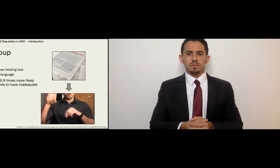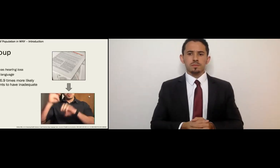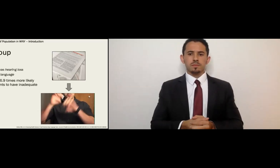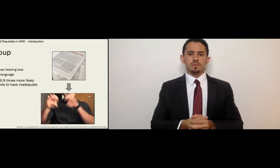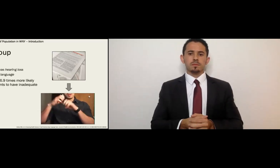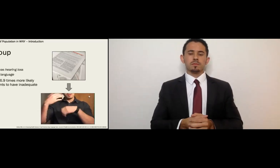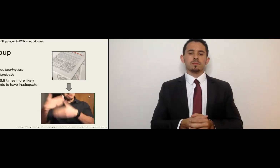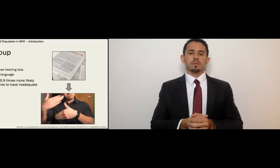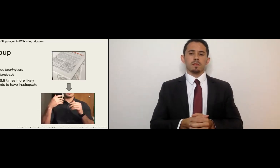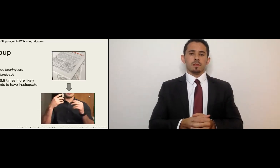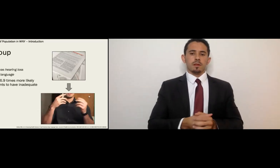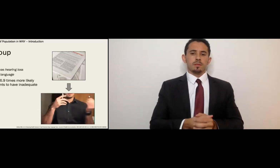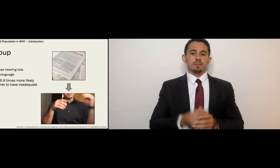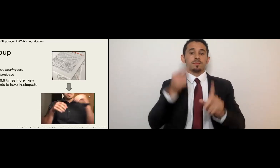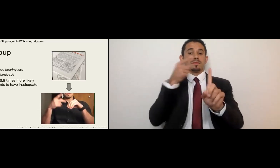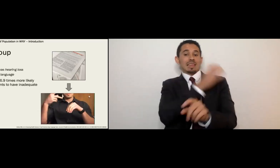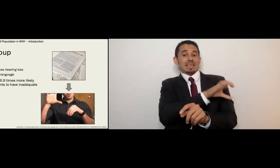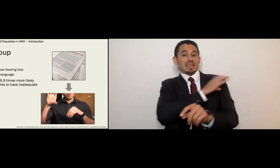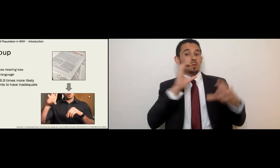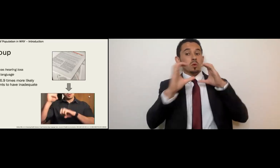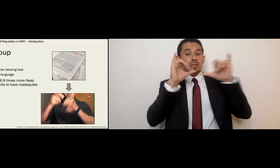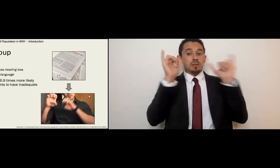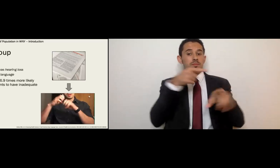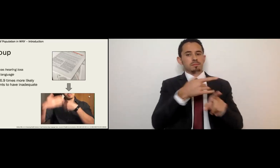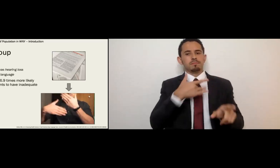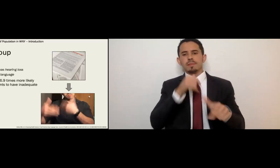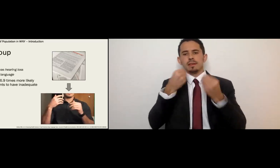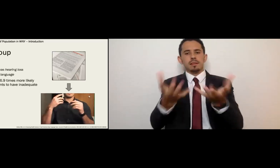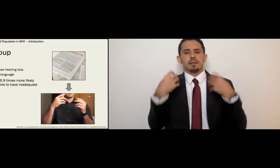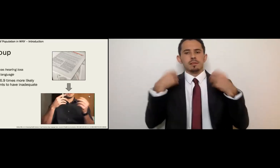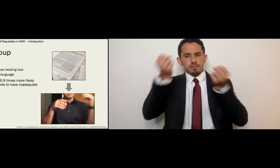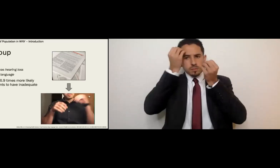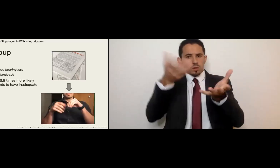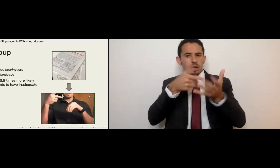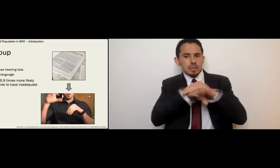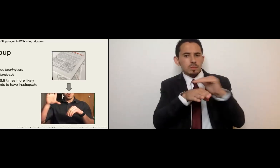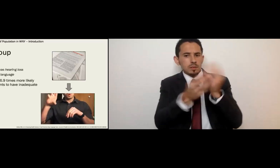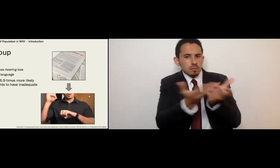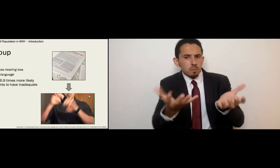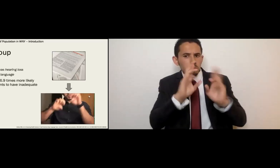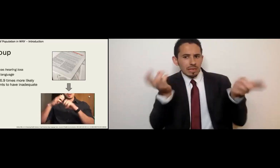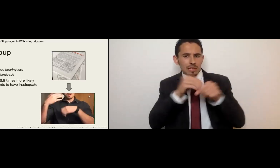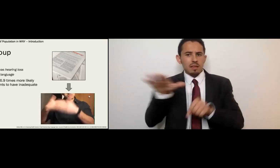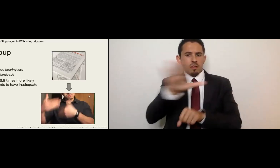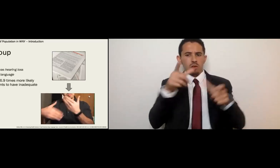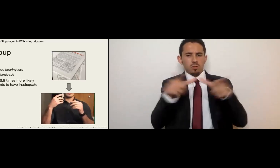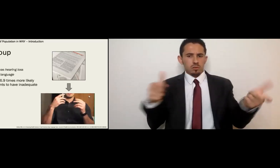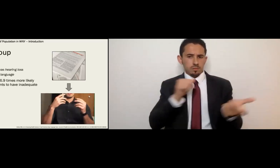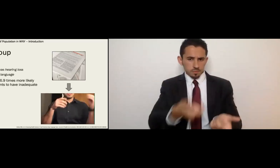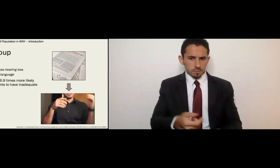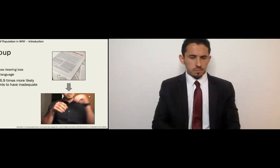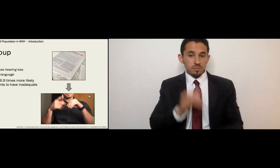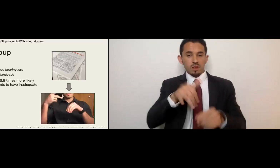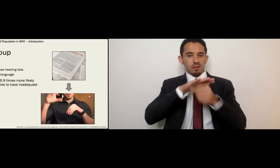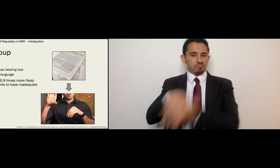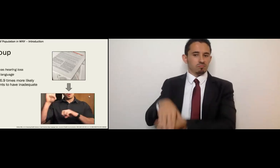found that many deaf people were able to understand this information. The clinical information system does not provide information